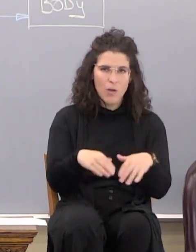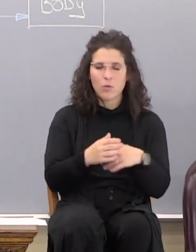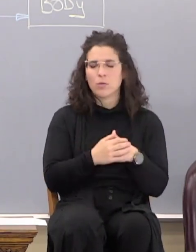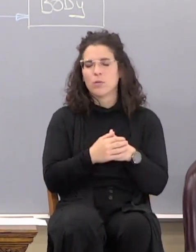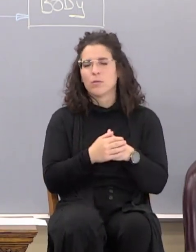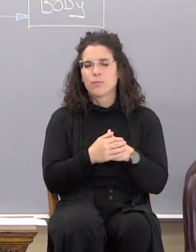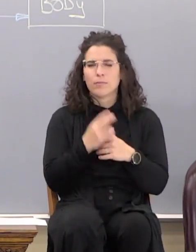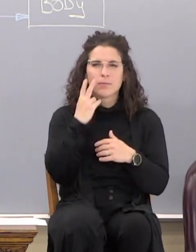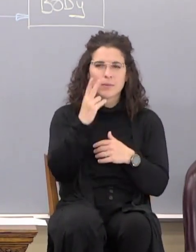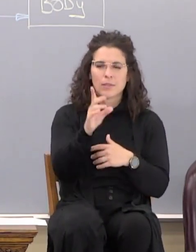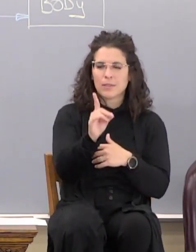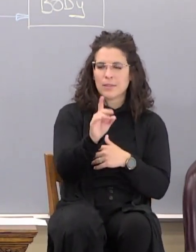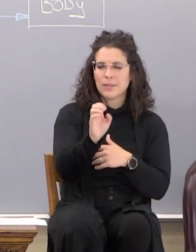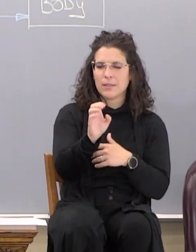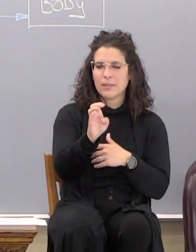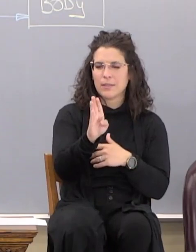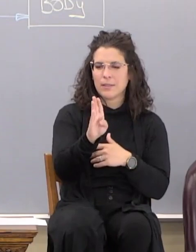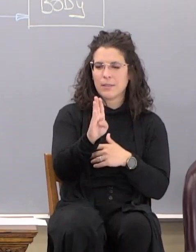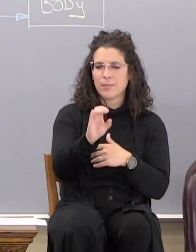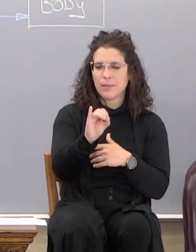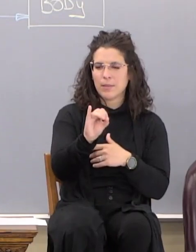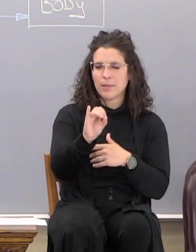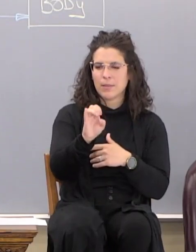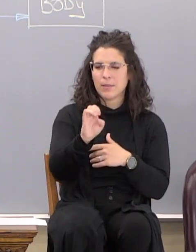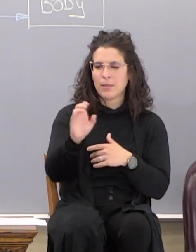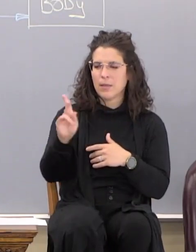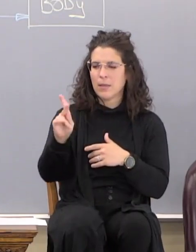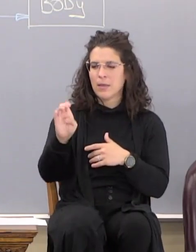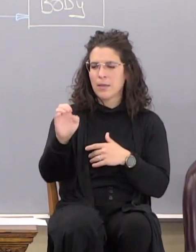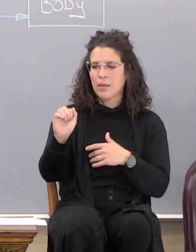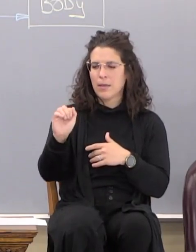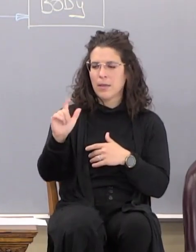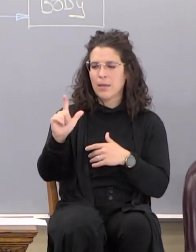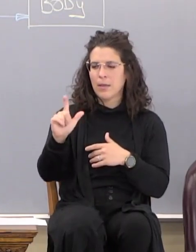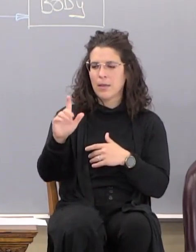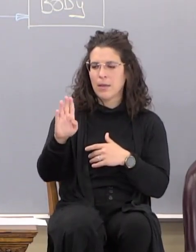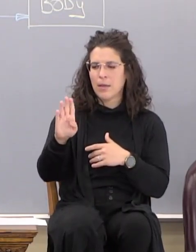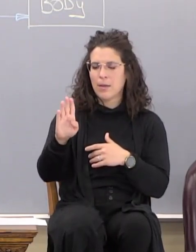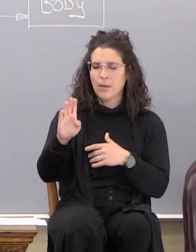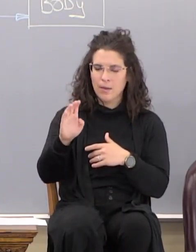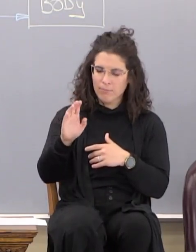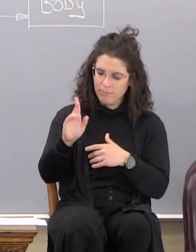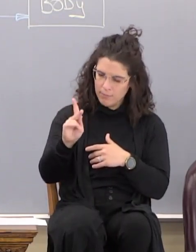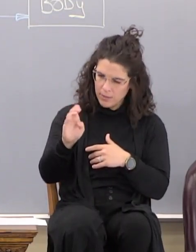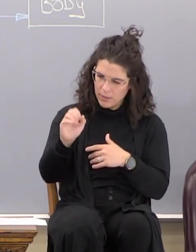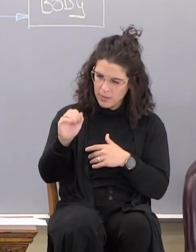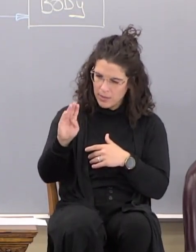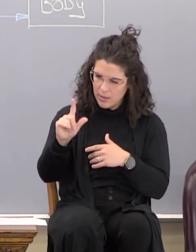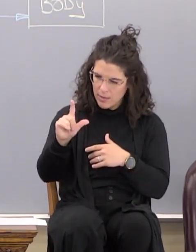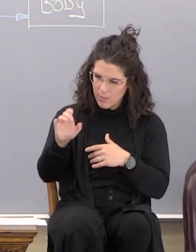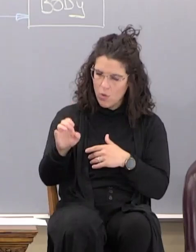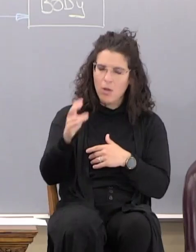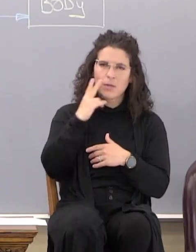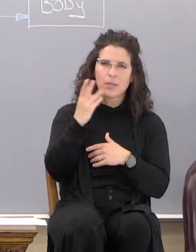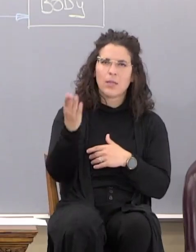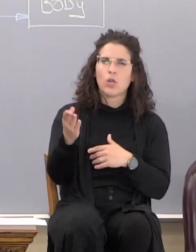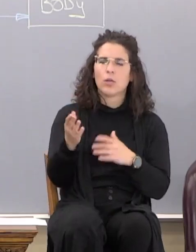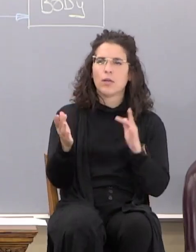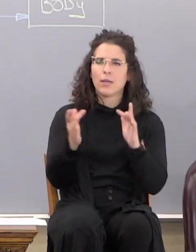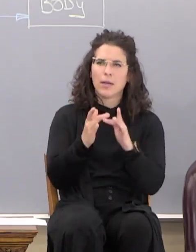in your homes, the pastors and the wives will be here. And if you'd like to help with that, if you'd like to help financially with the